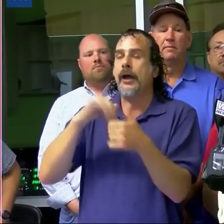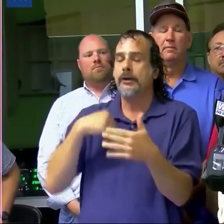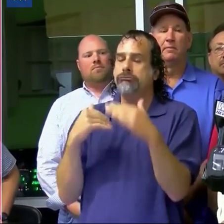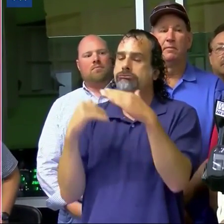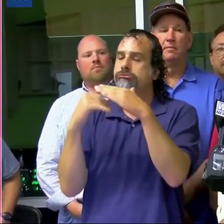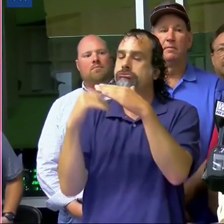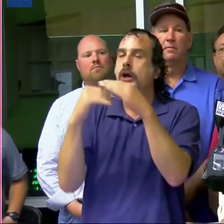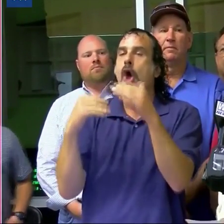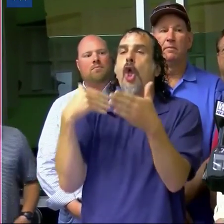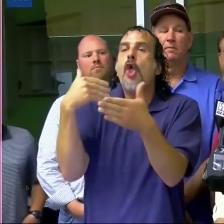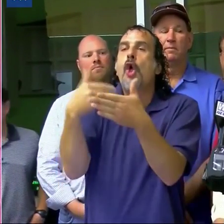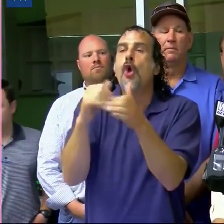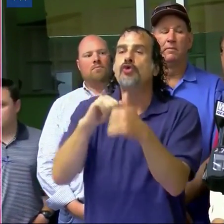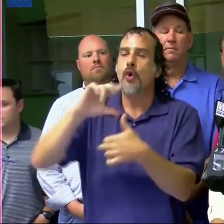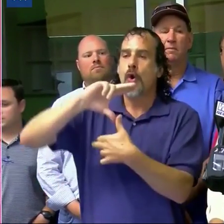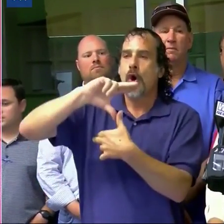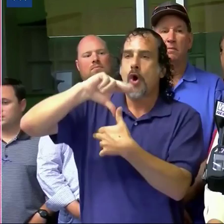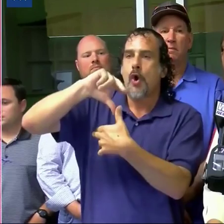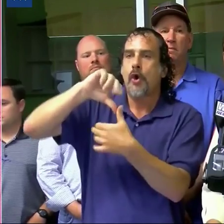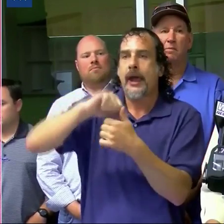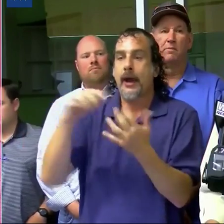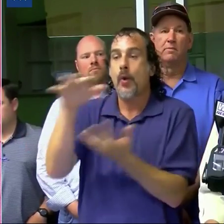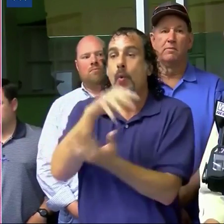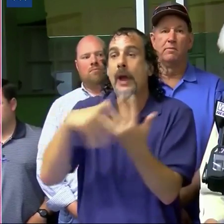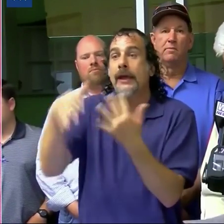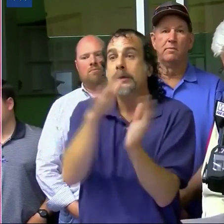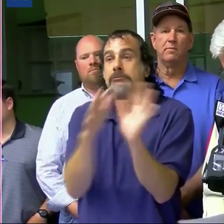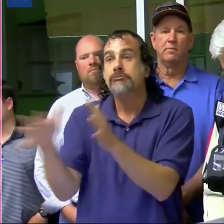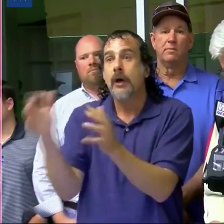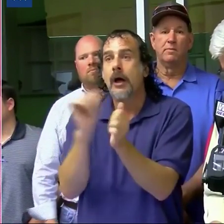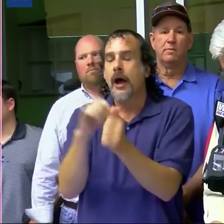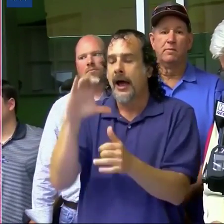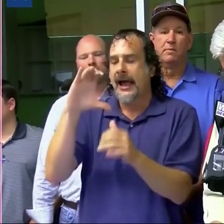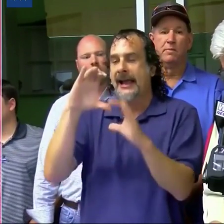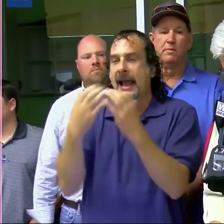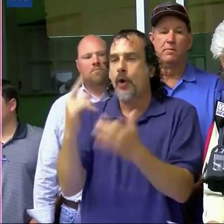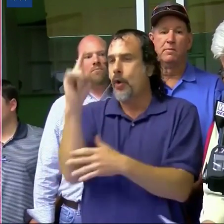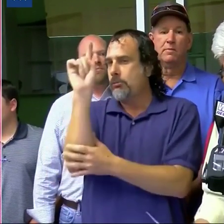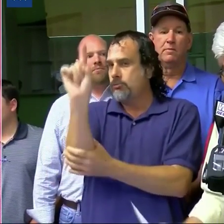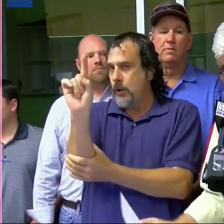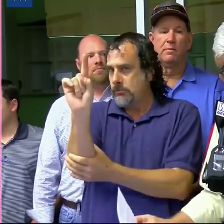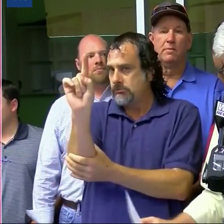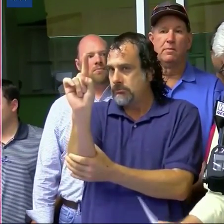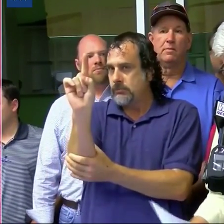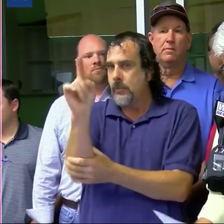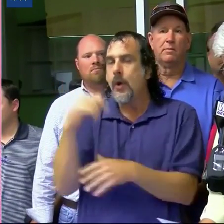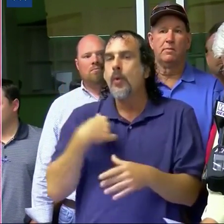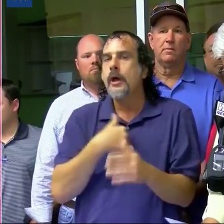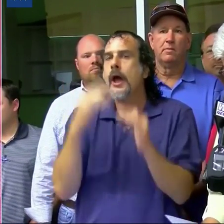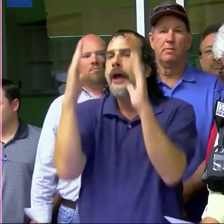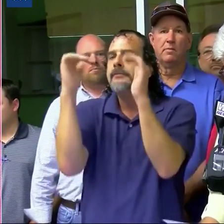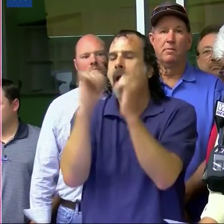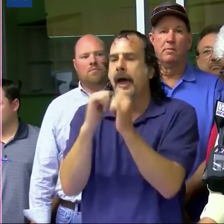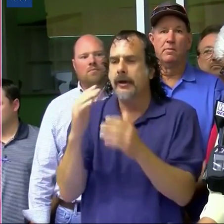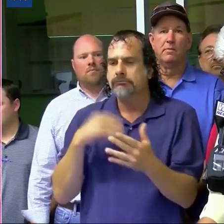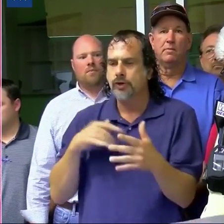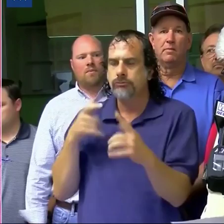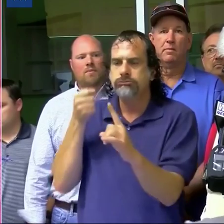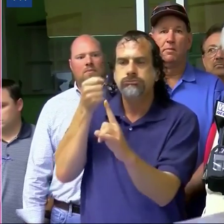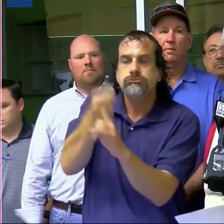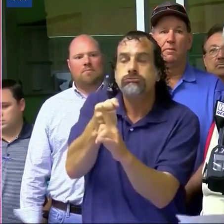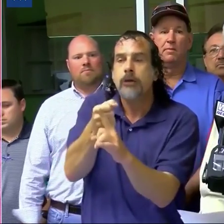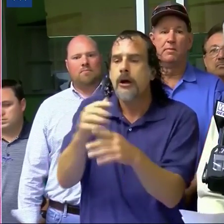is very close to hurricane force winds, a category one. We expect some landfall